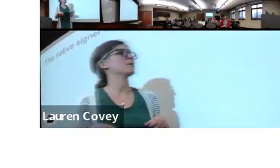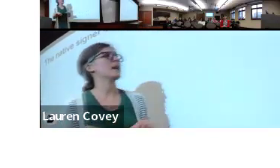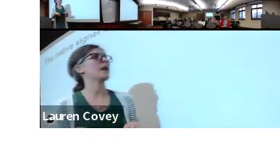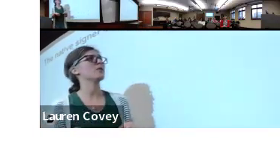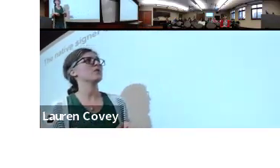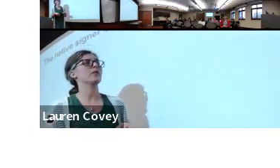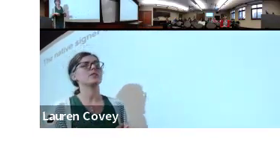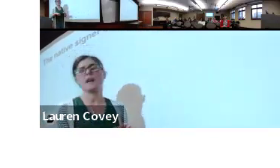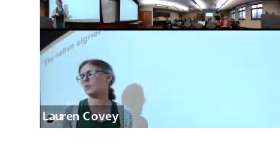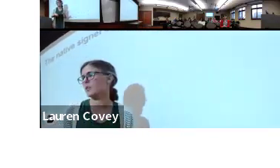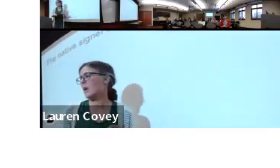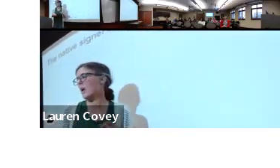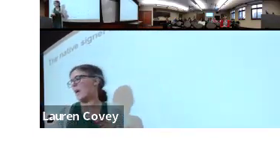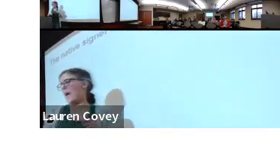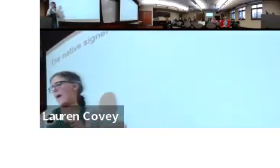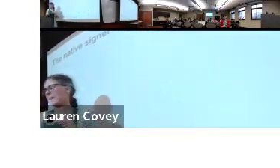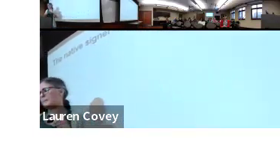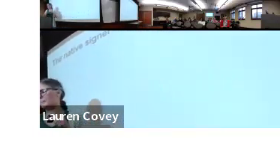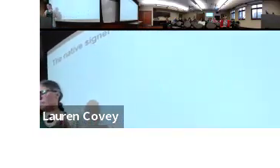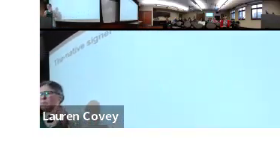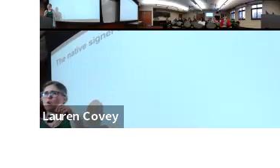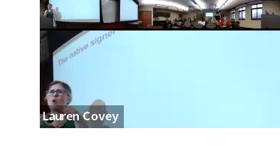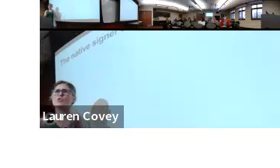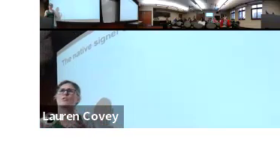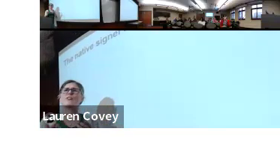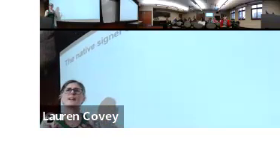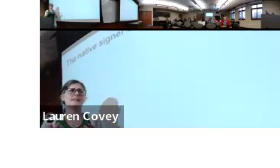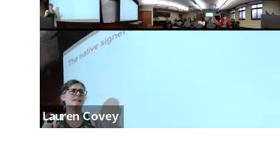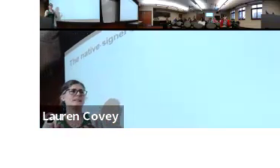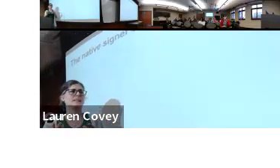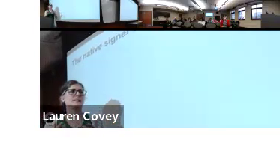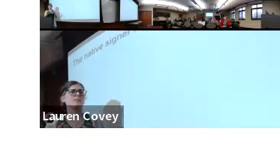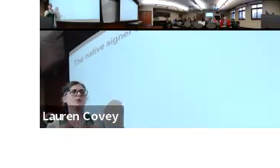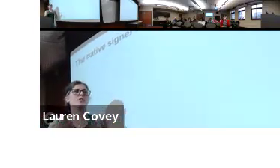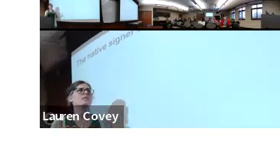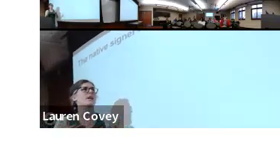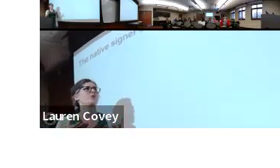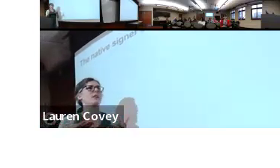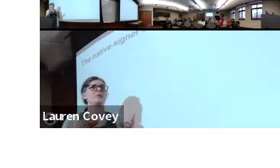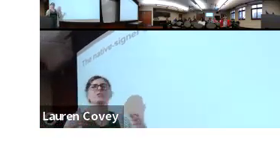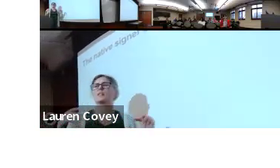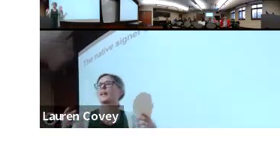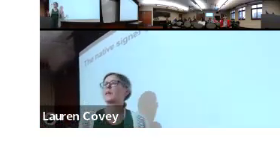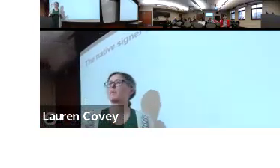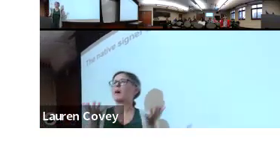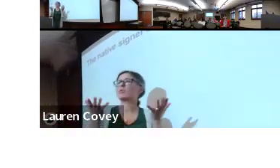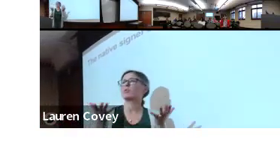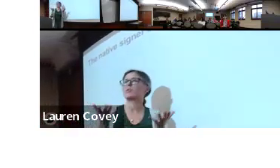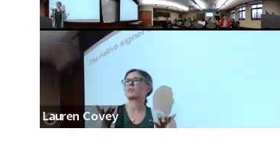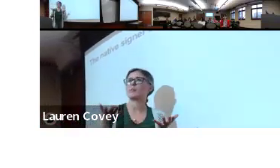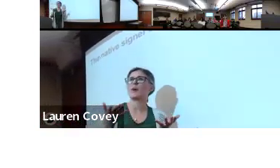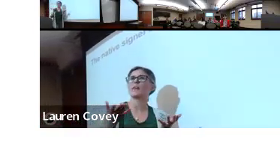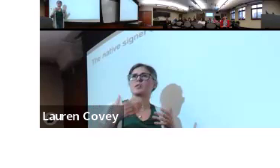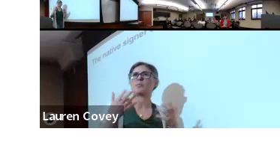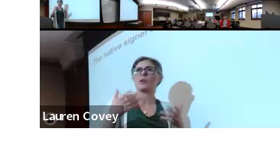the same sign language if they're signers. And also the fact that because these are natural languages, they came about